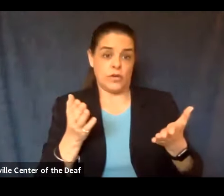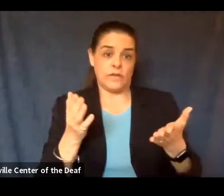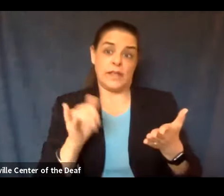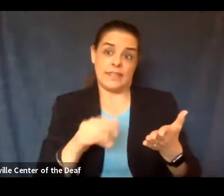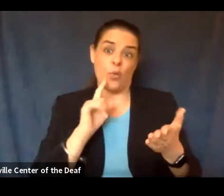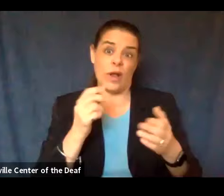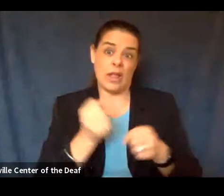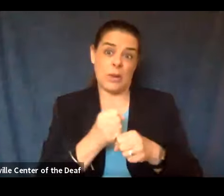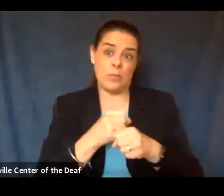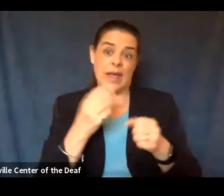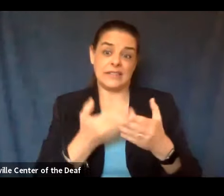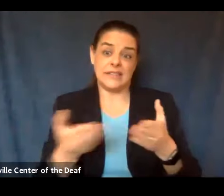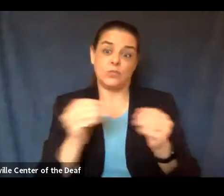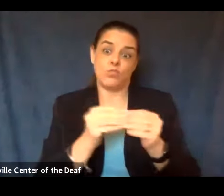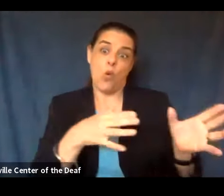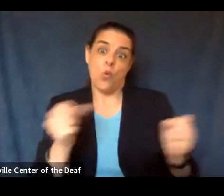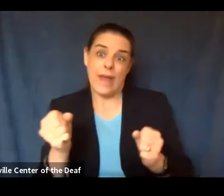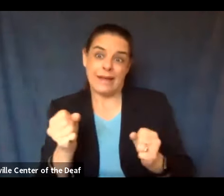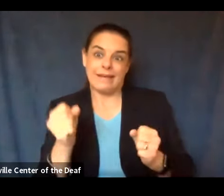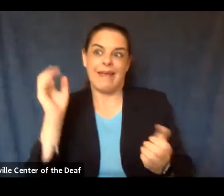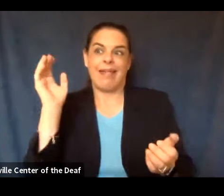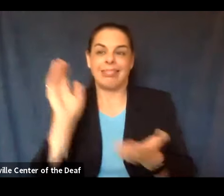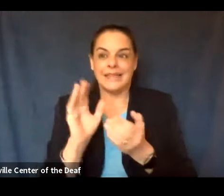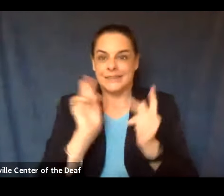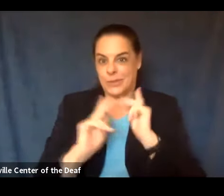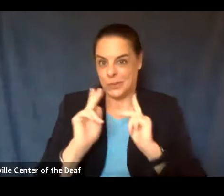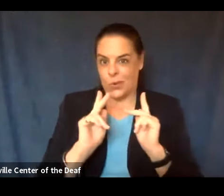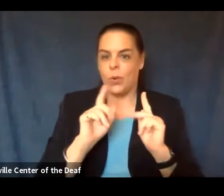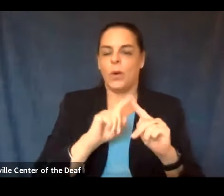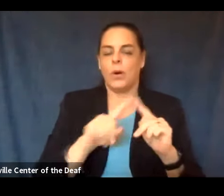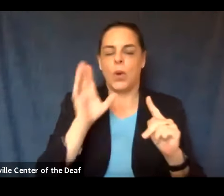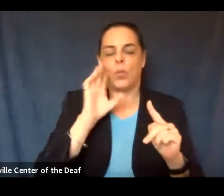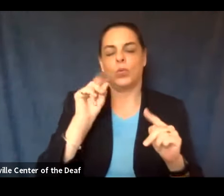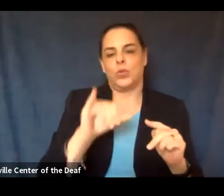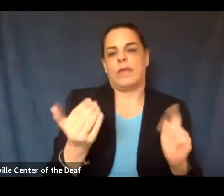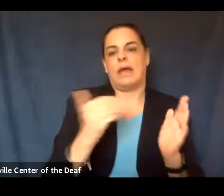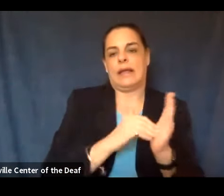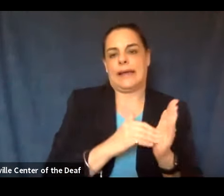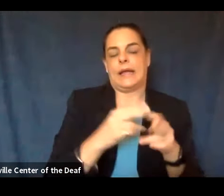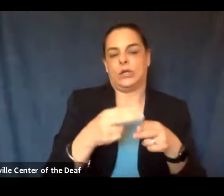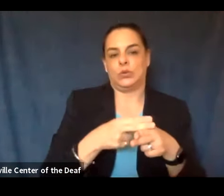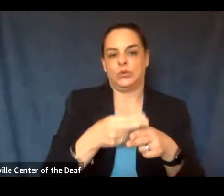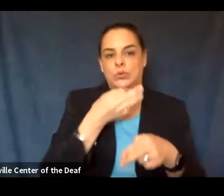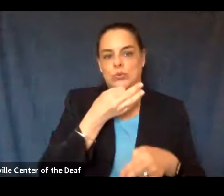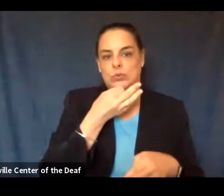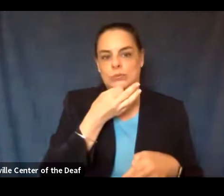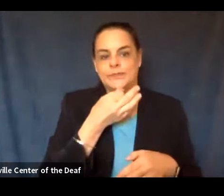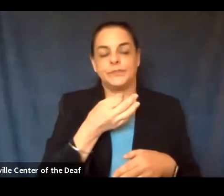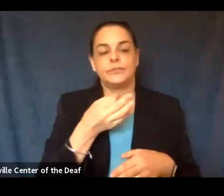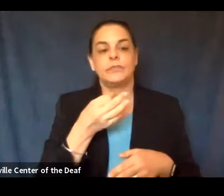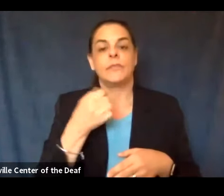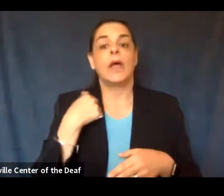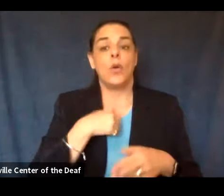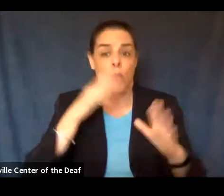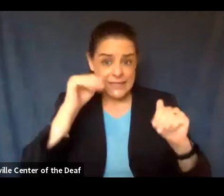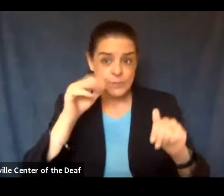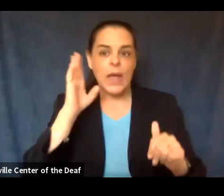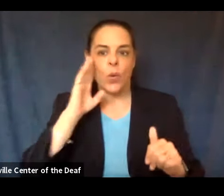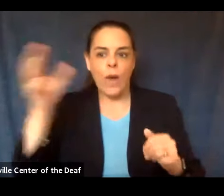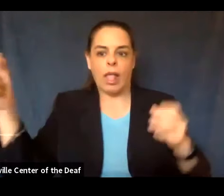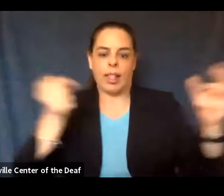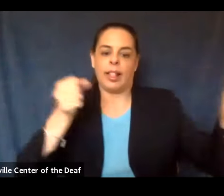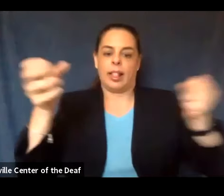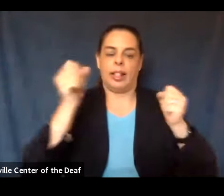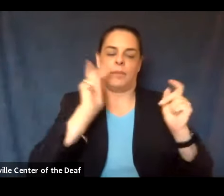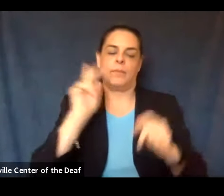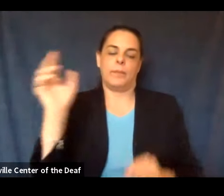up and requires fewer people. But we'll be resuming those soon and the anticipation is that we'll bring folks back after the furlough